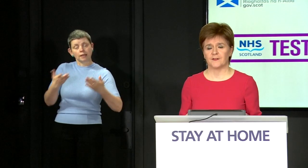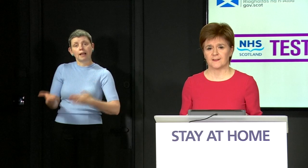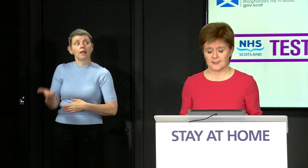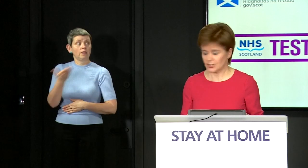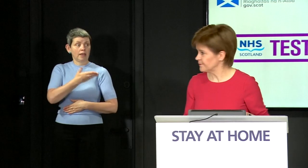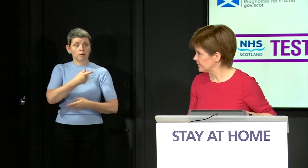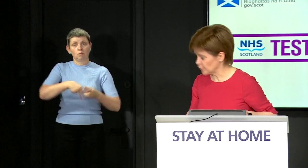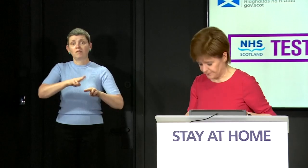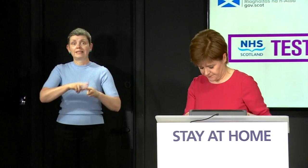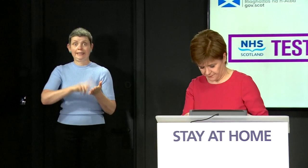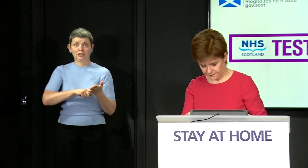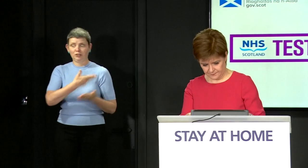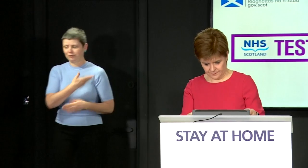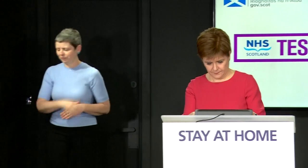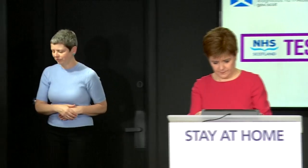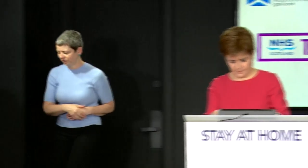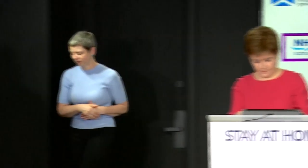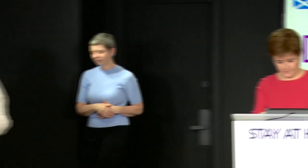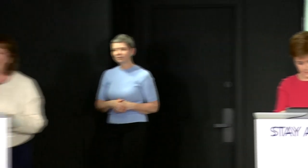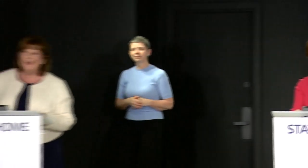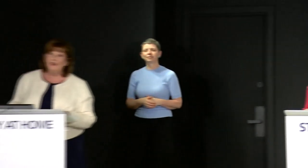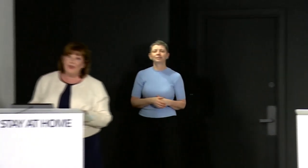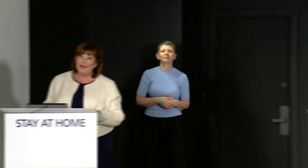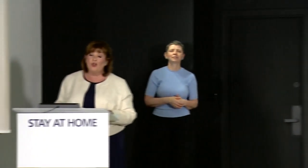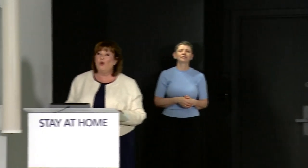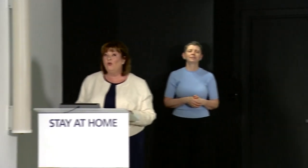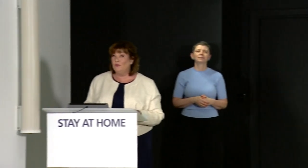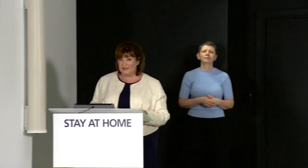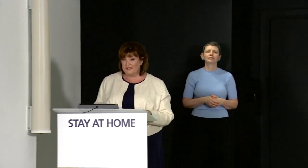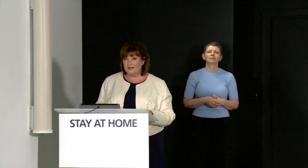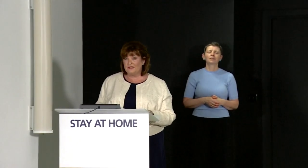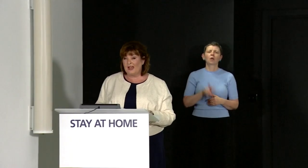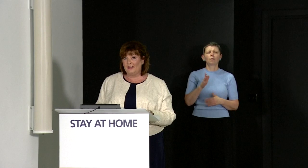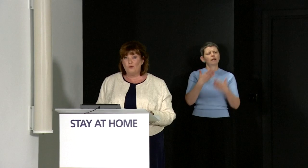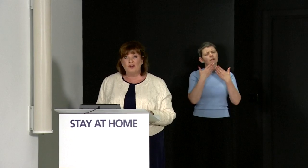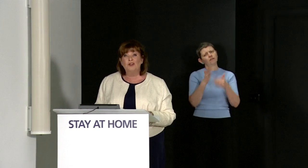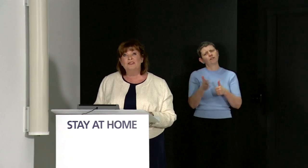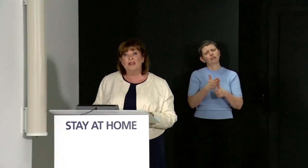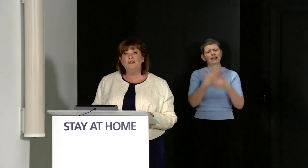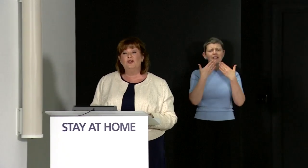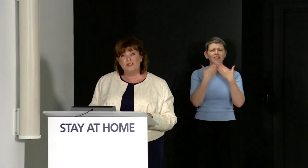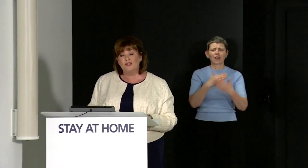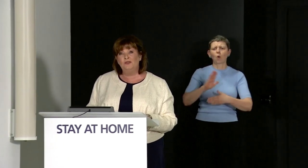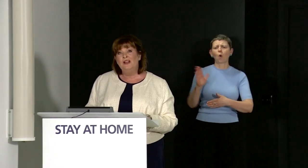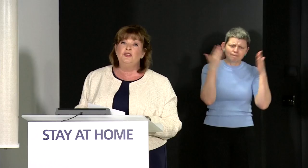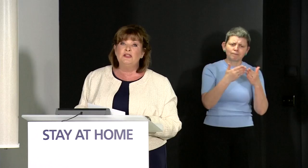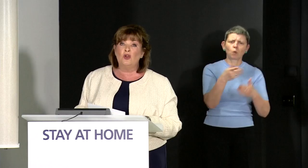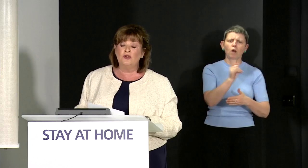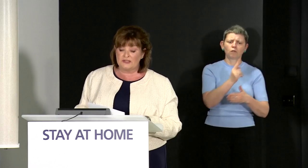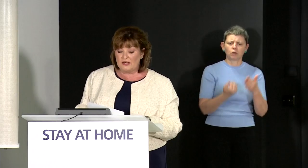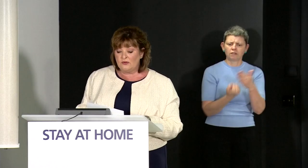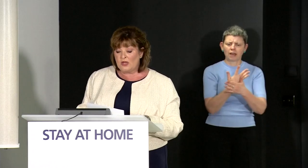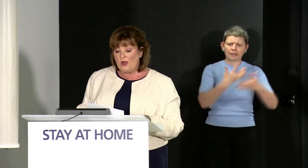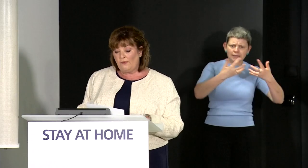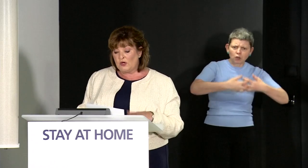to Professor Leach. Fiona. First of all, can I thank all the businesses and workers in the critical knowledges